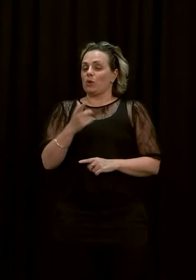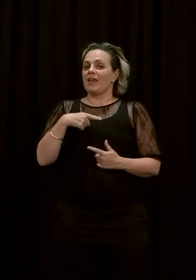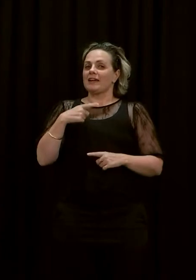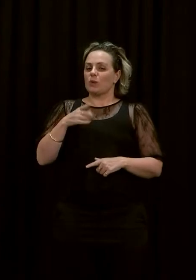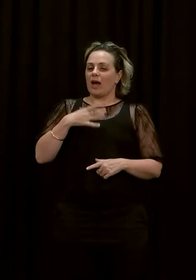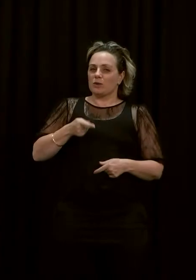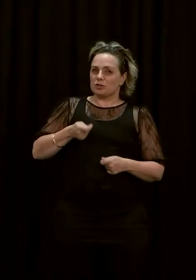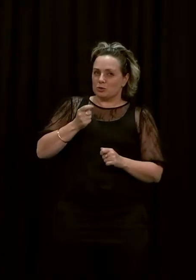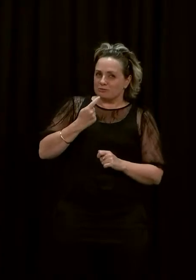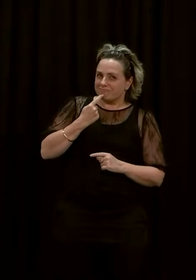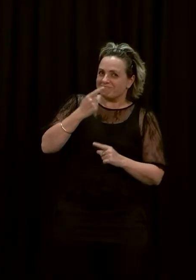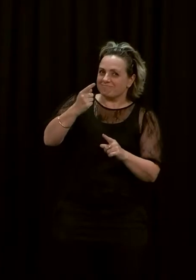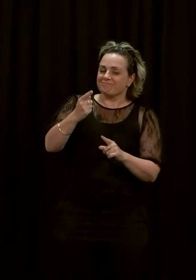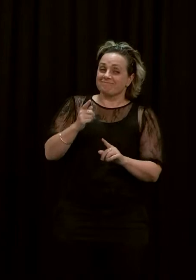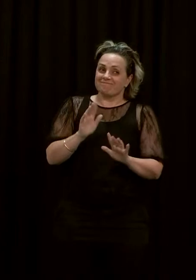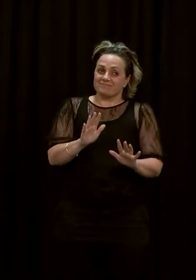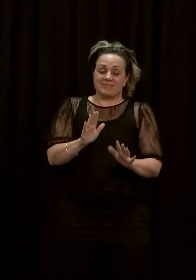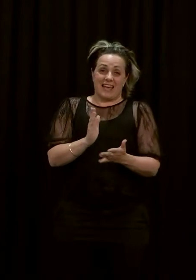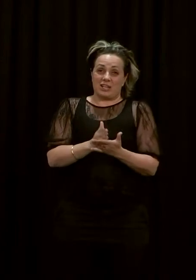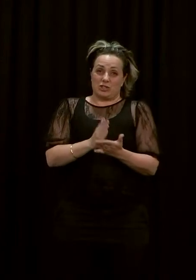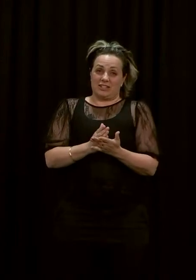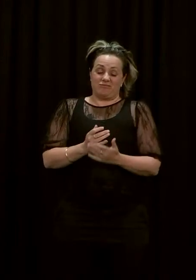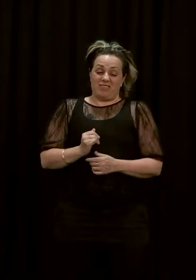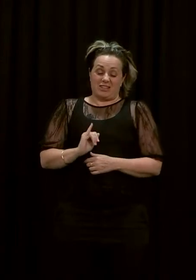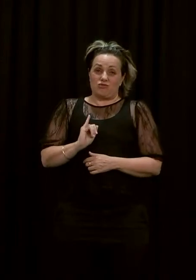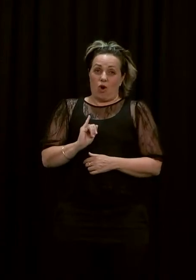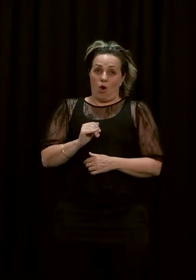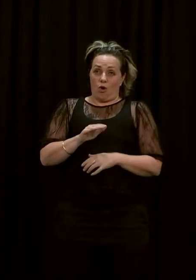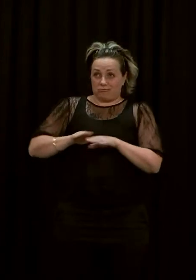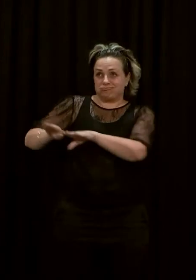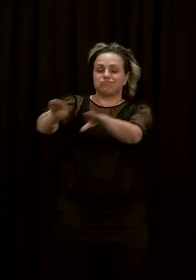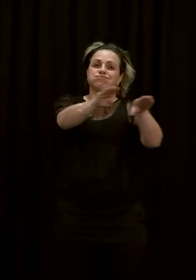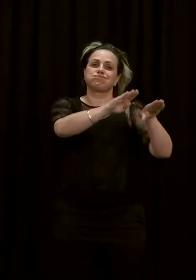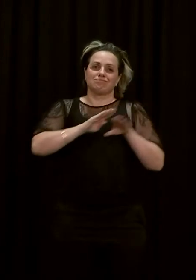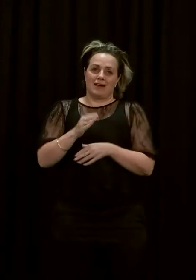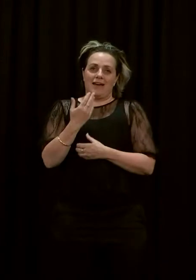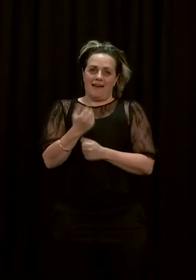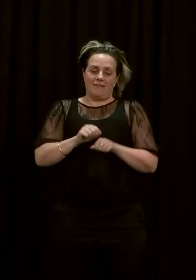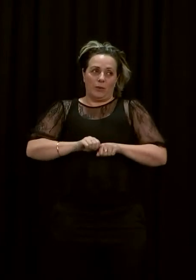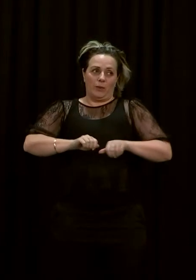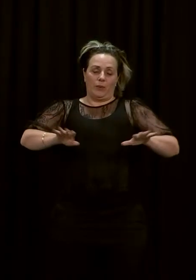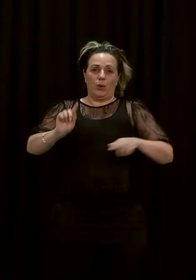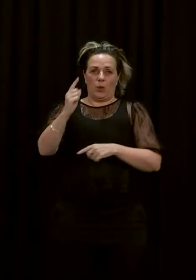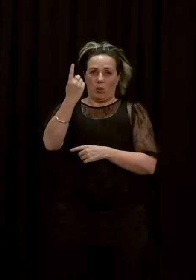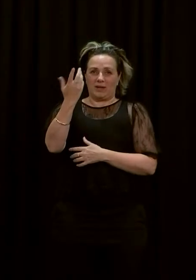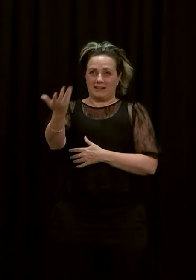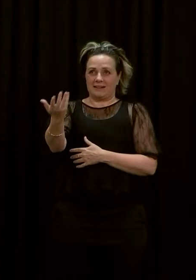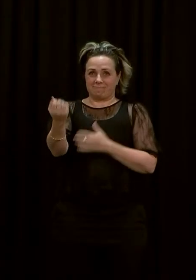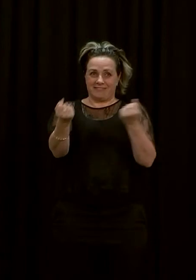just to highlight that is not correct. It's an assumption that is absolutely wrong. Come in